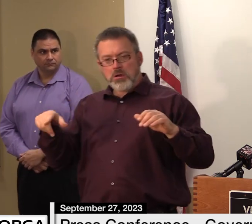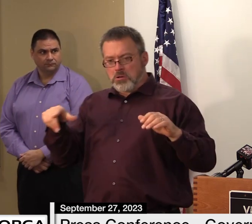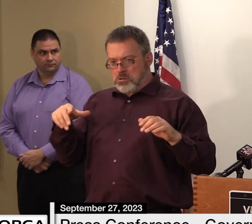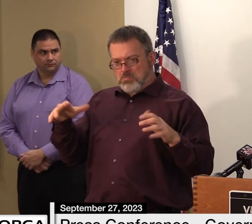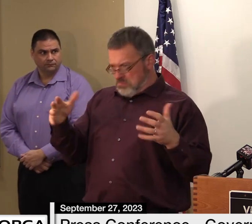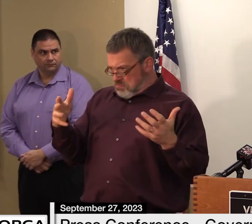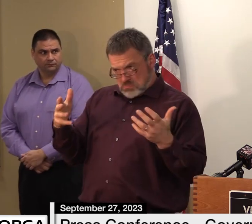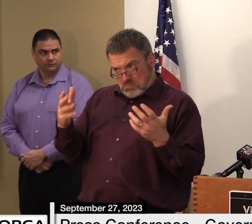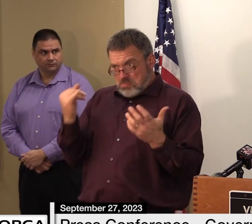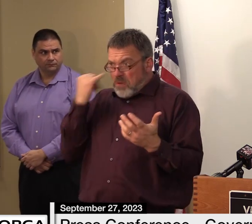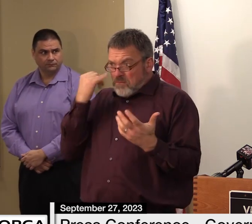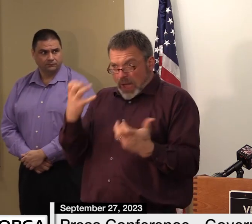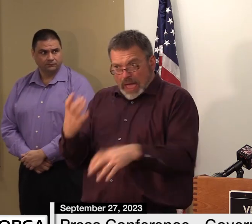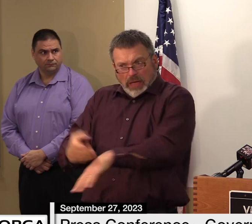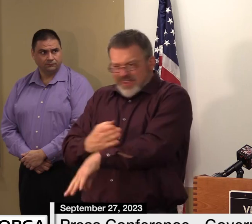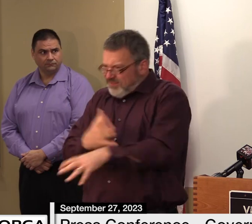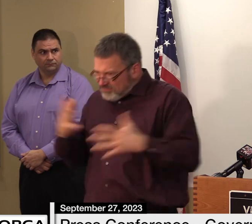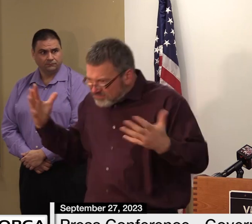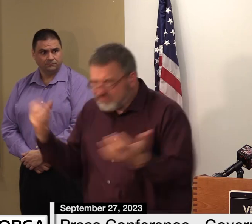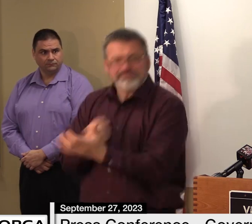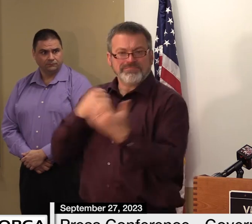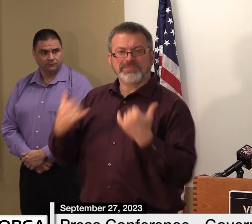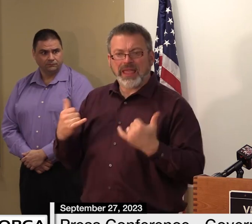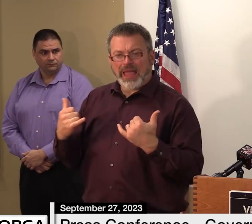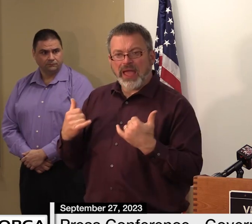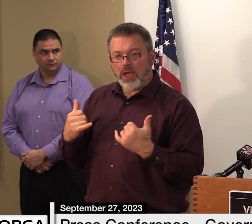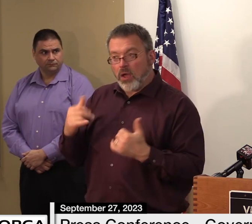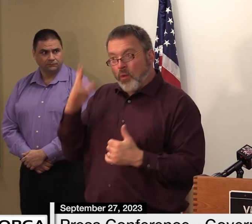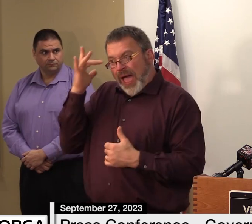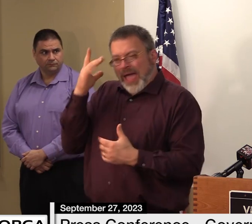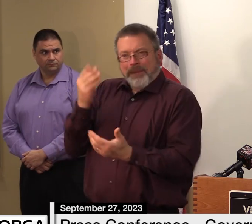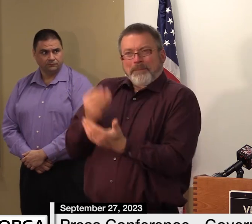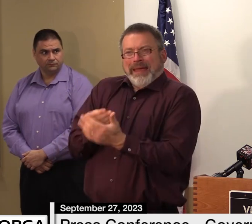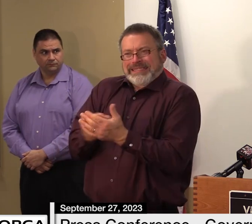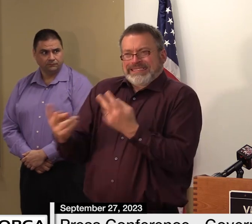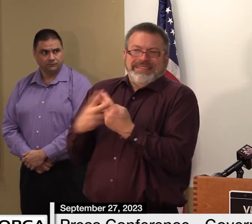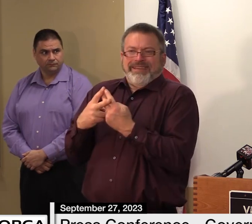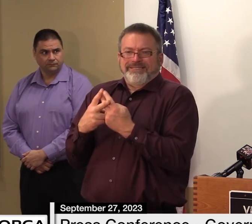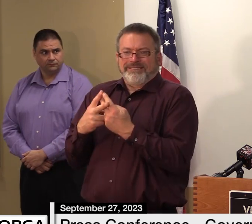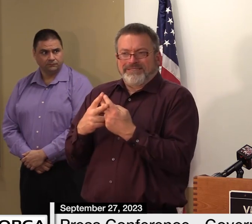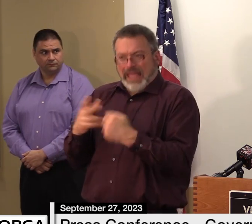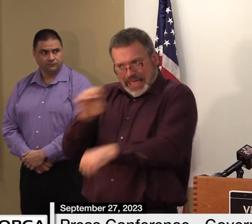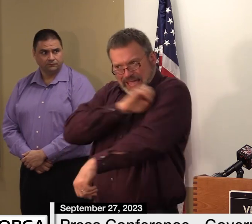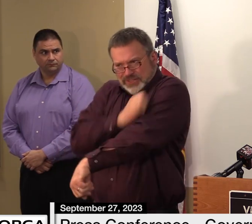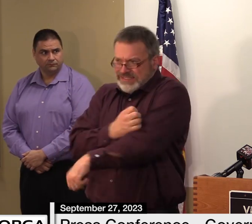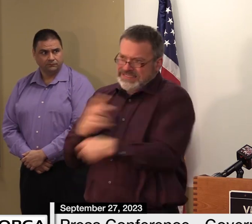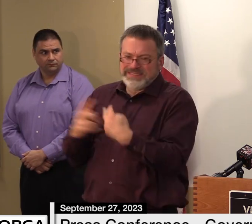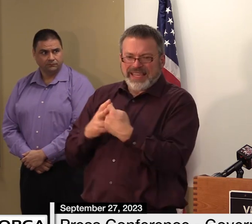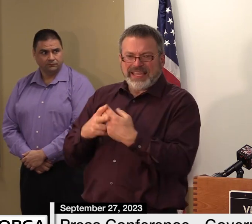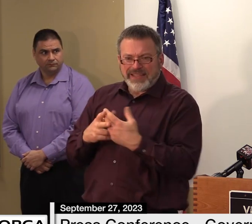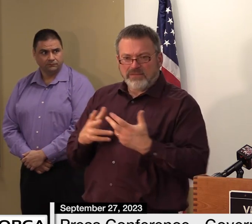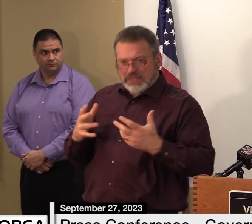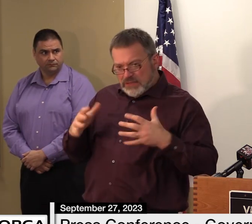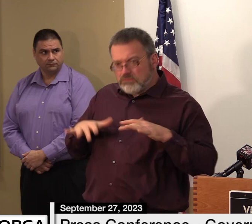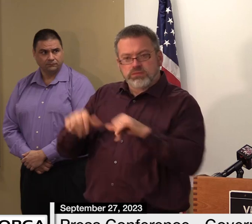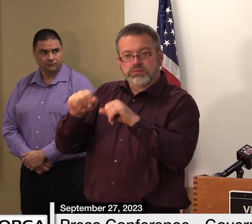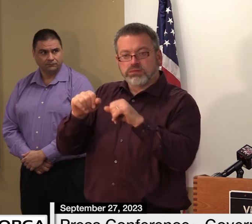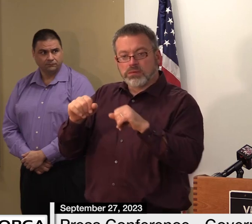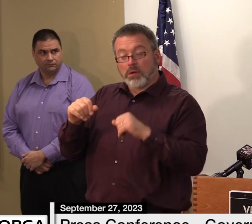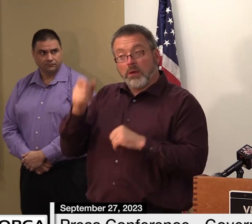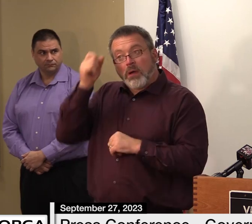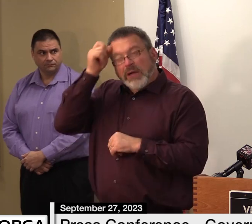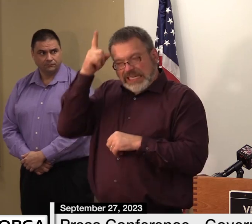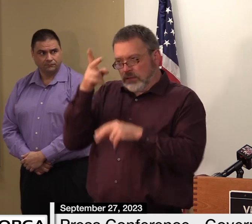save energy and make the choices that they want to make. Now, those windows often are finite, and so they